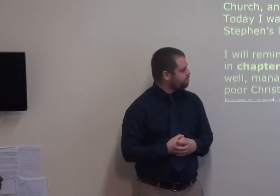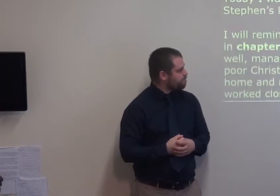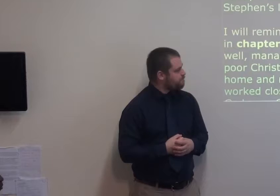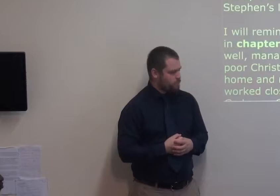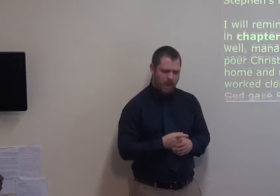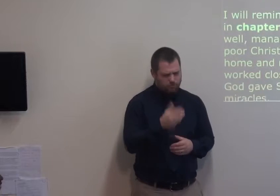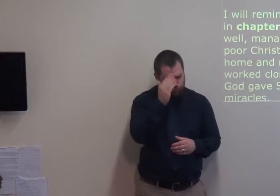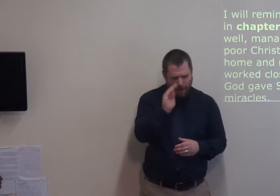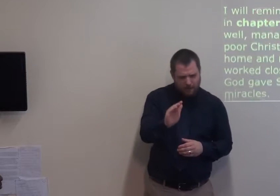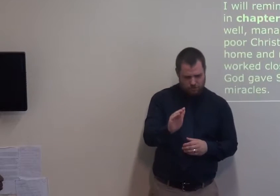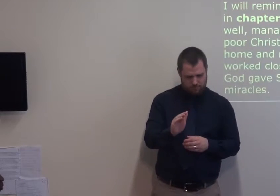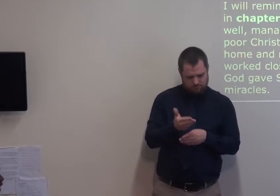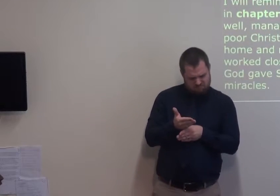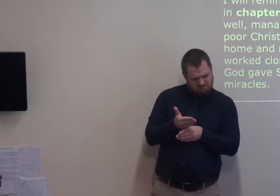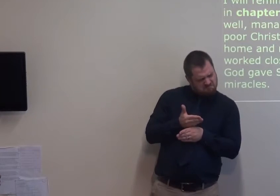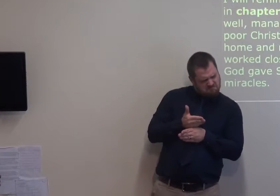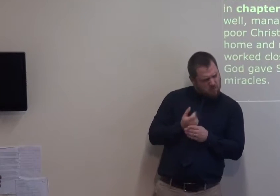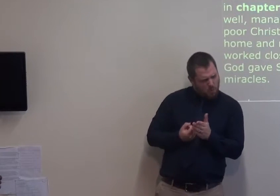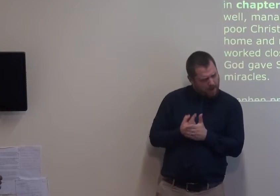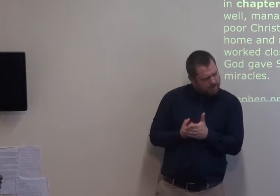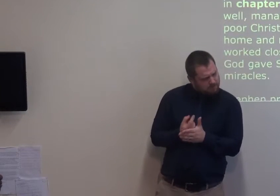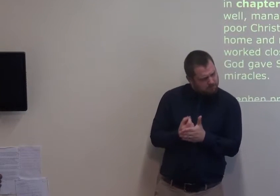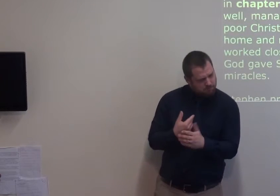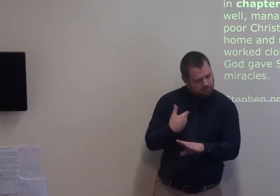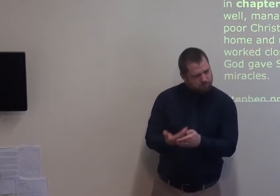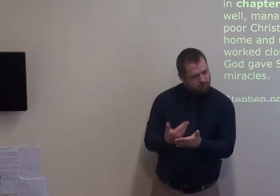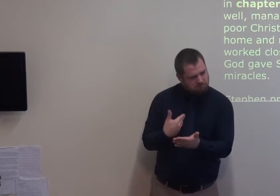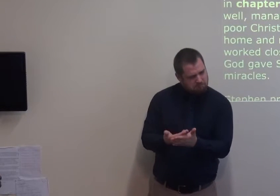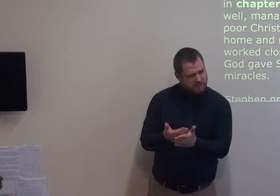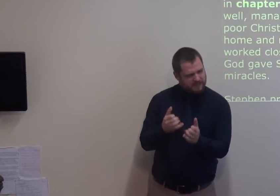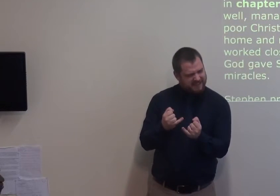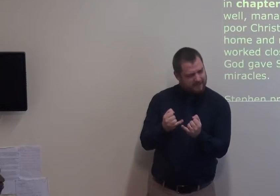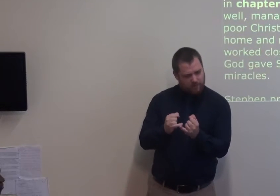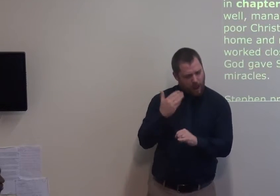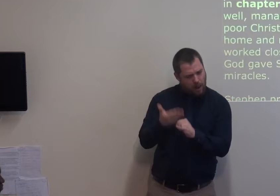I will remind you what happened in chapter 6.